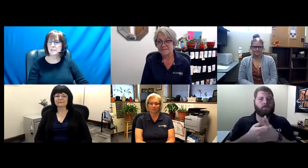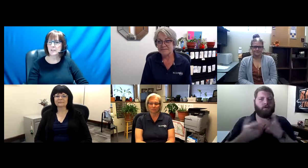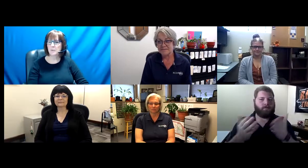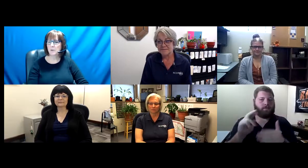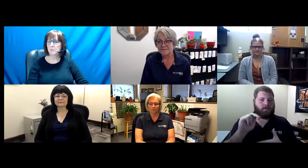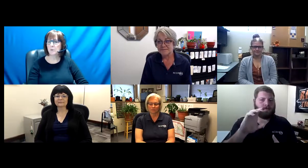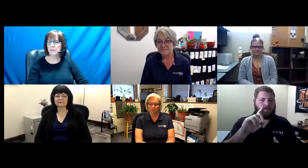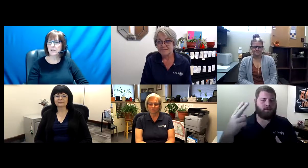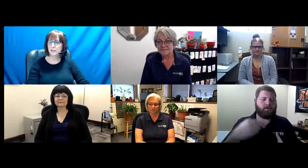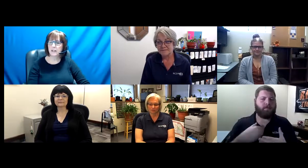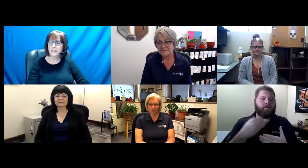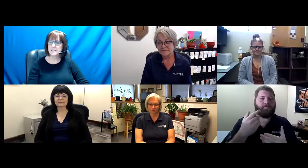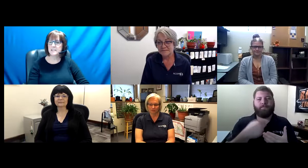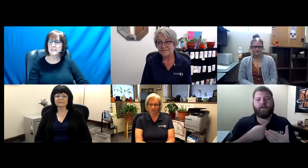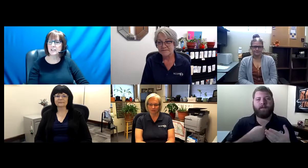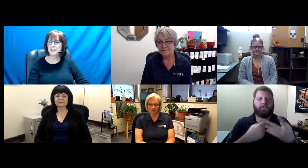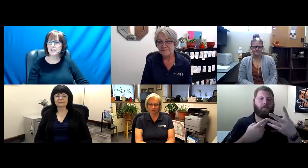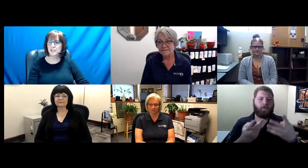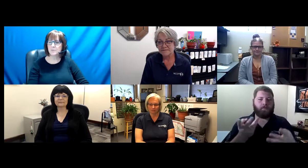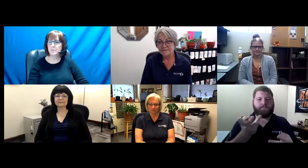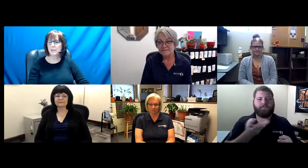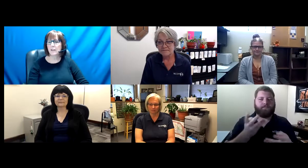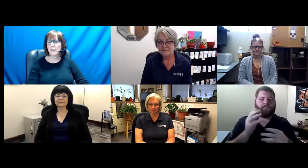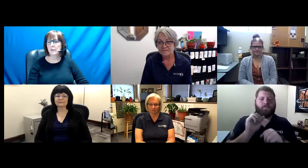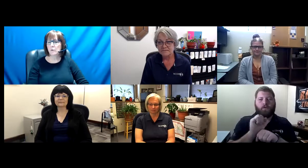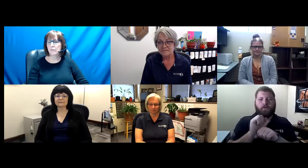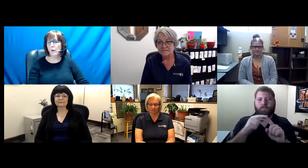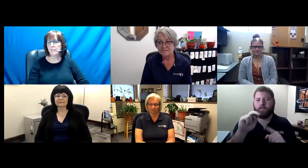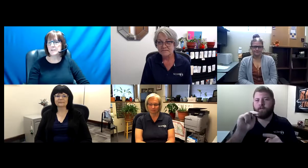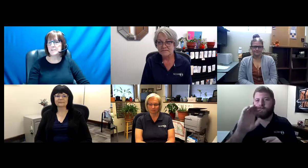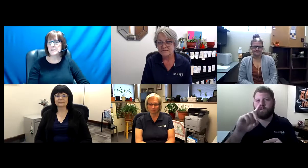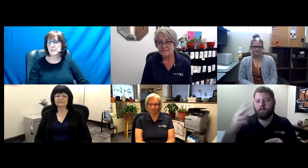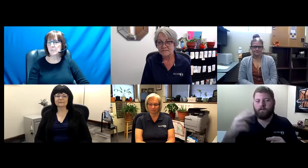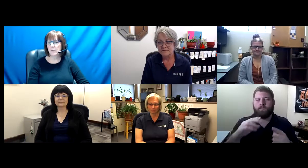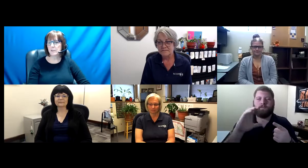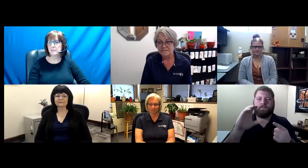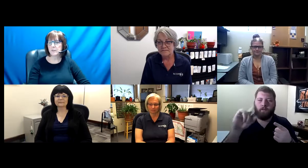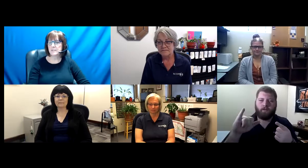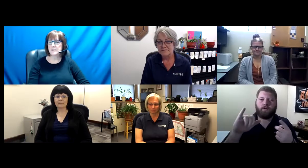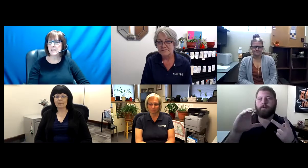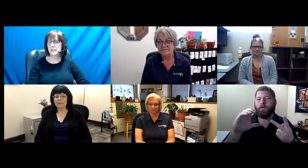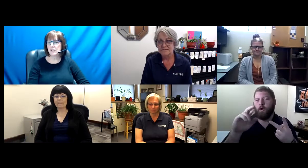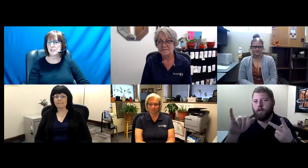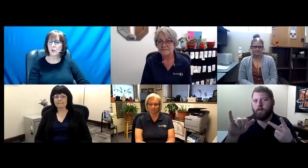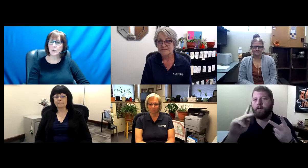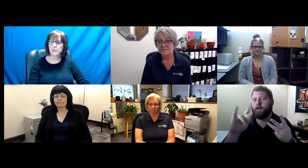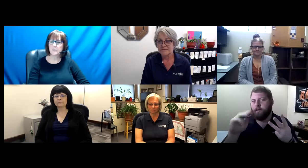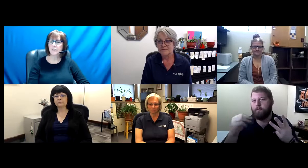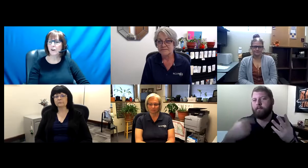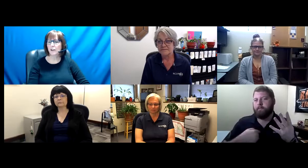on board here at NCDHH. There were four of us employees from NCDHH, Cody, Carly,